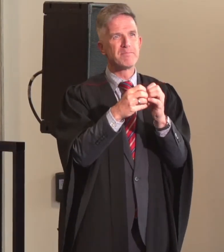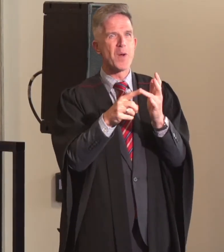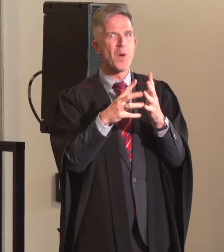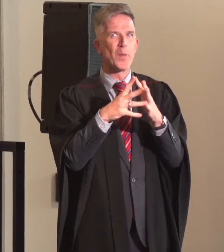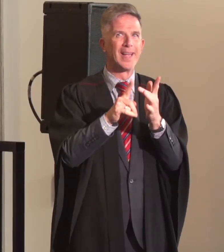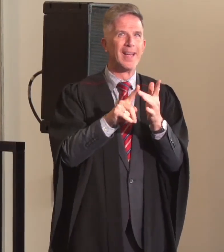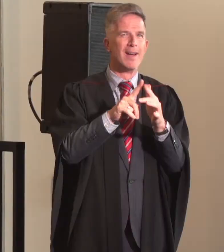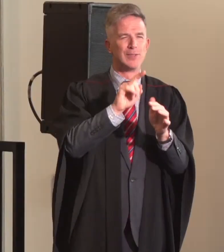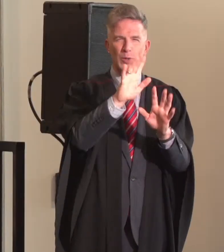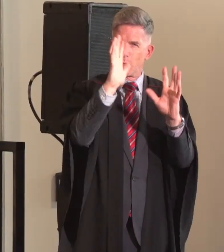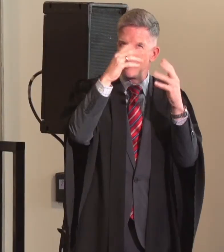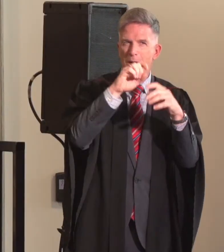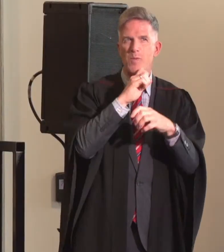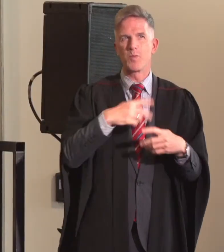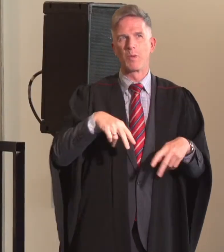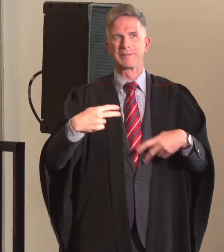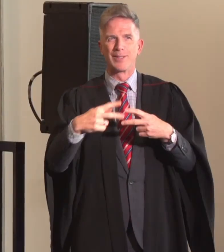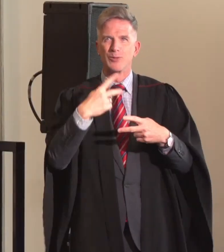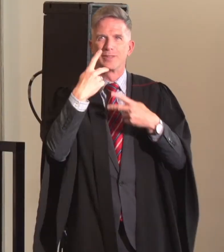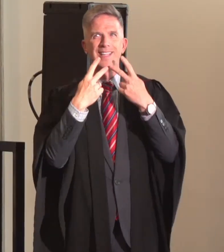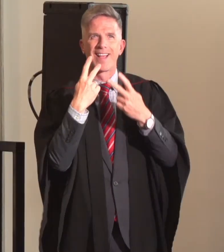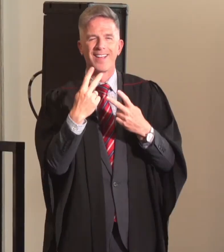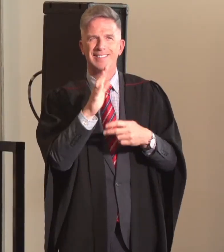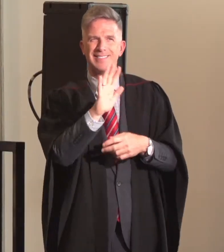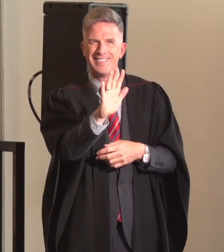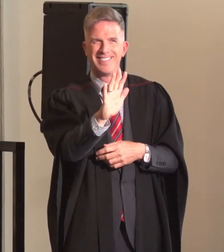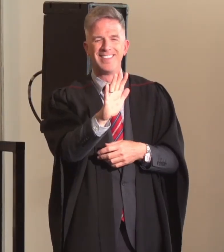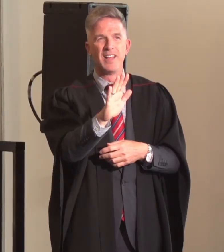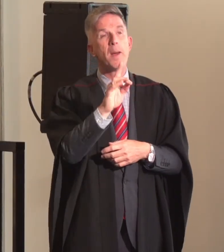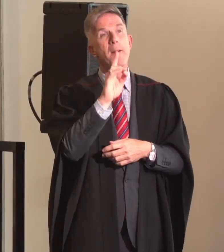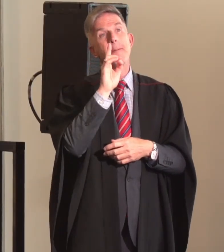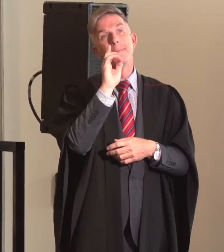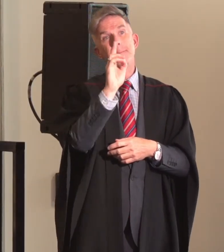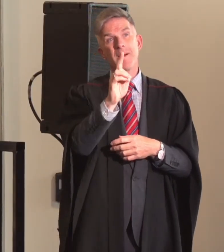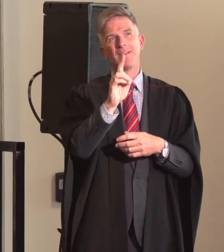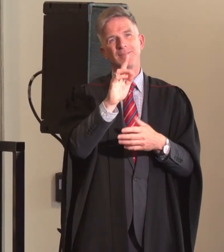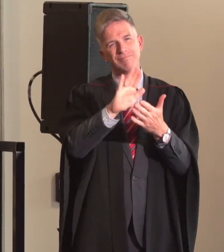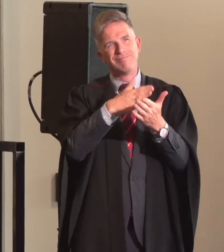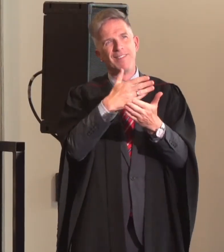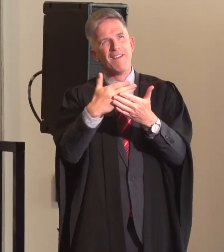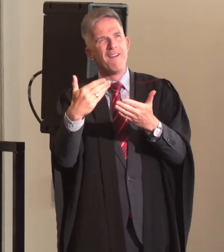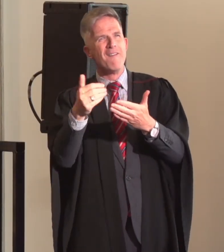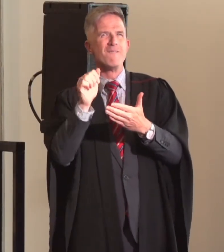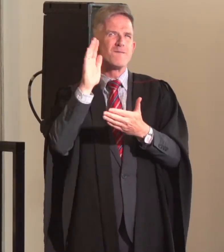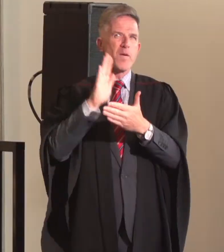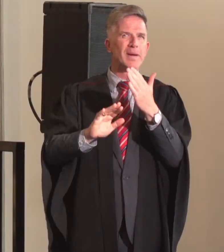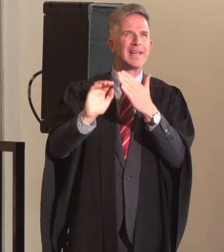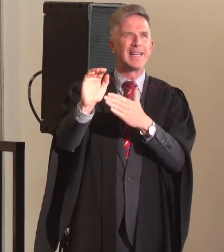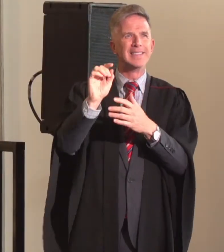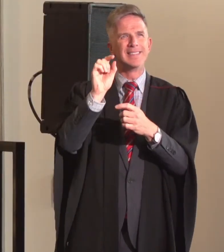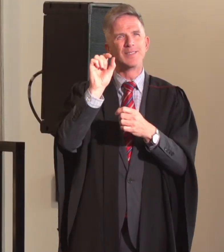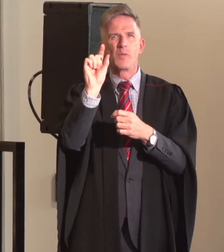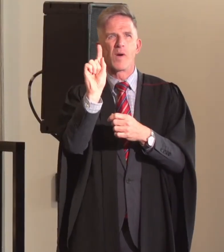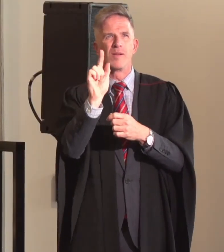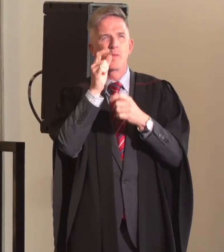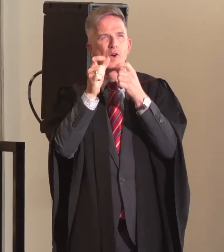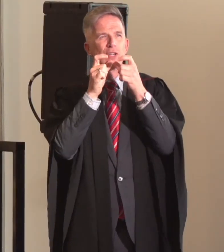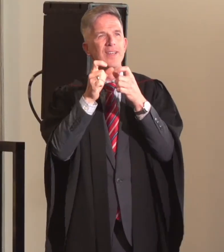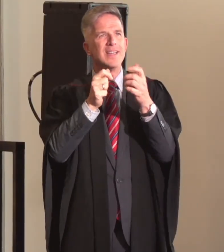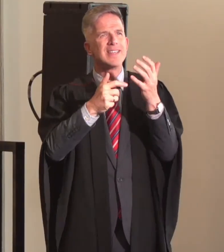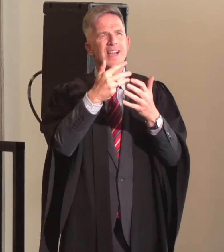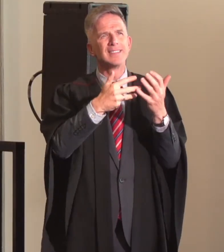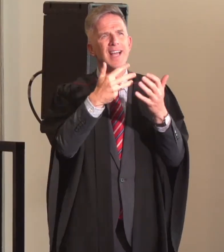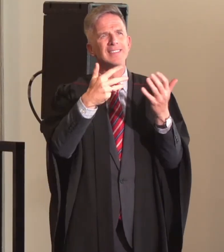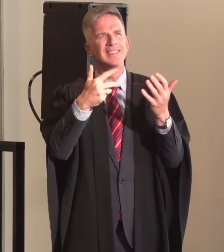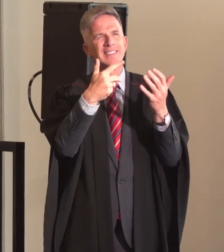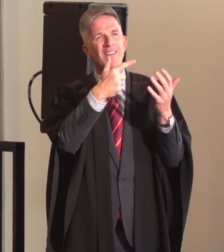done across this stage. It's not from one of his songs, although the lyrics sound like they come from Changes, but he said in 1997, "I don't know